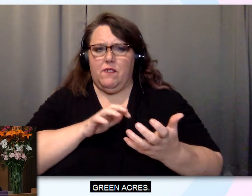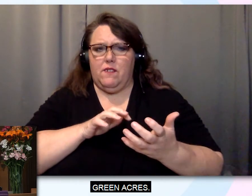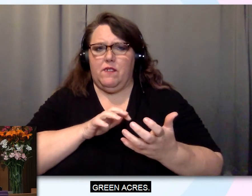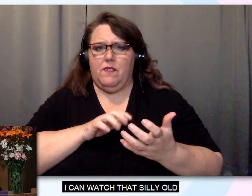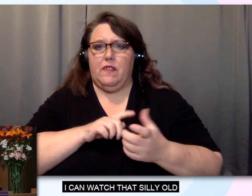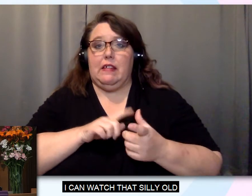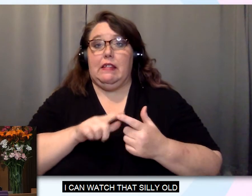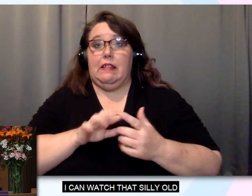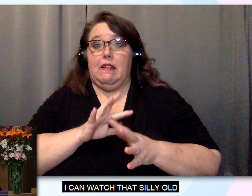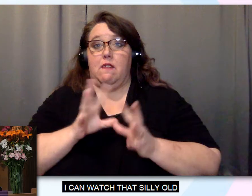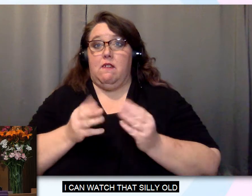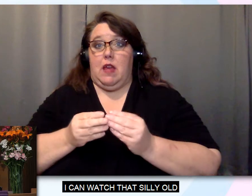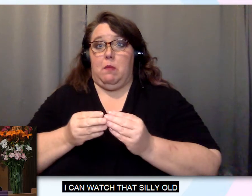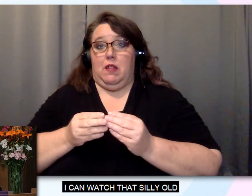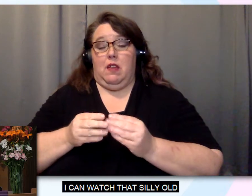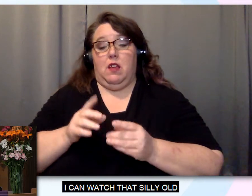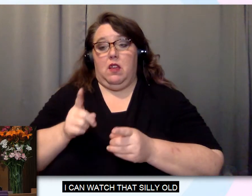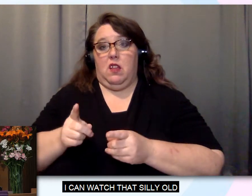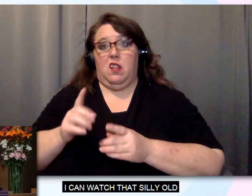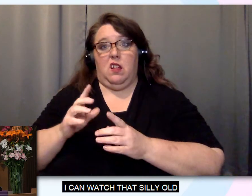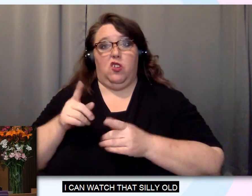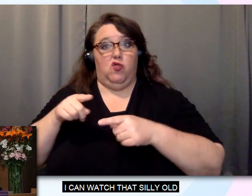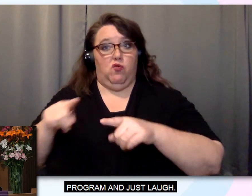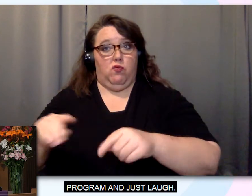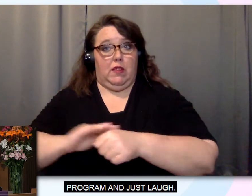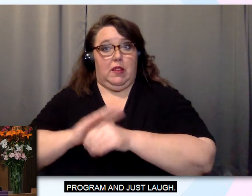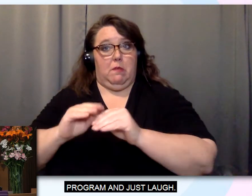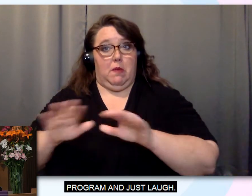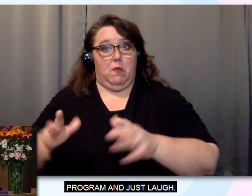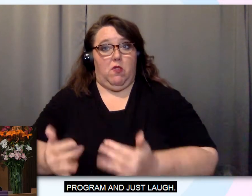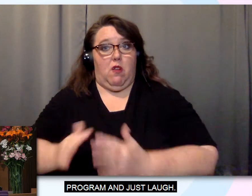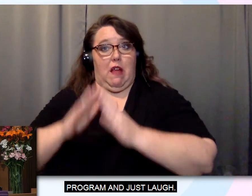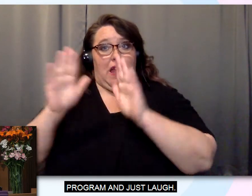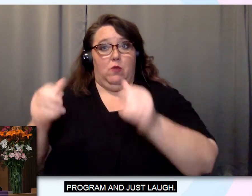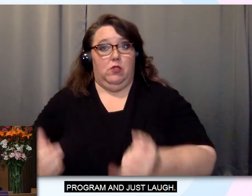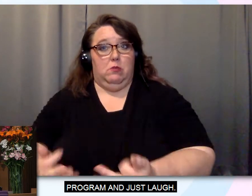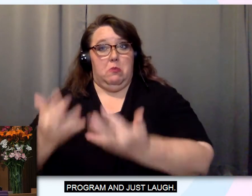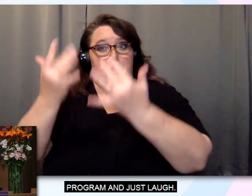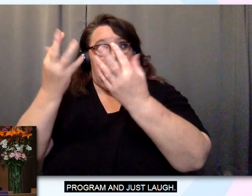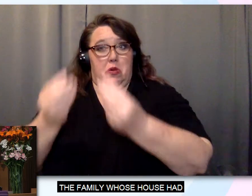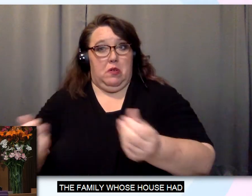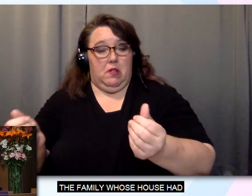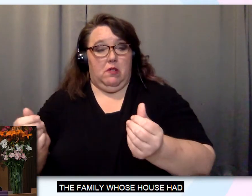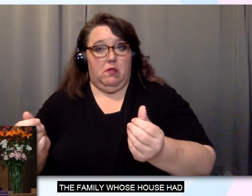laughed. And then the family whose house had burned in the midst of this pandemic,